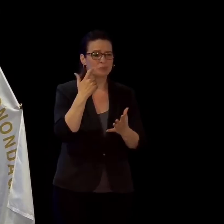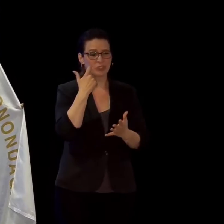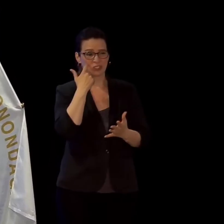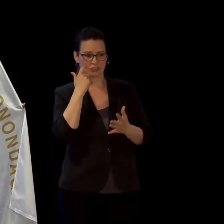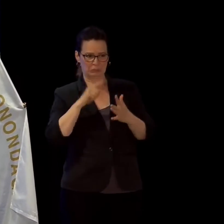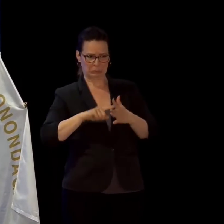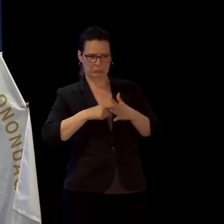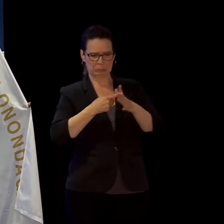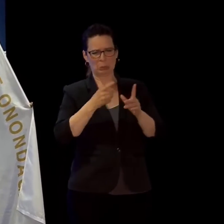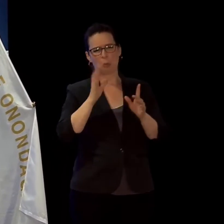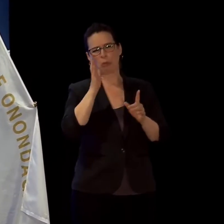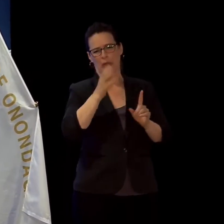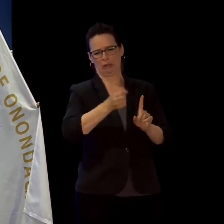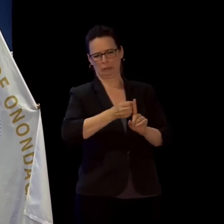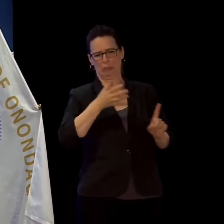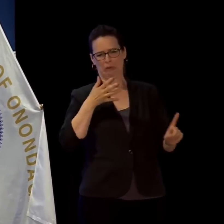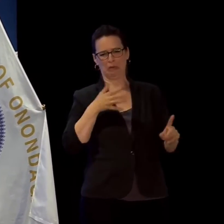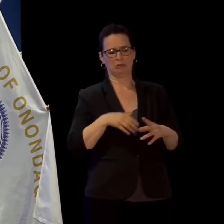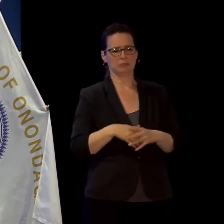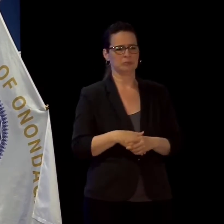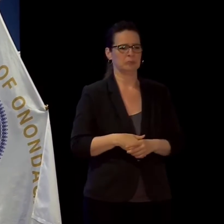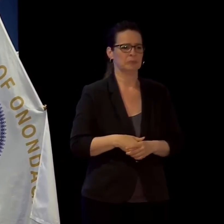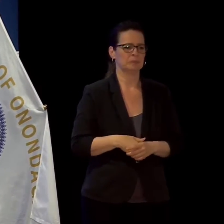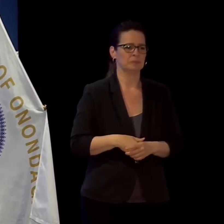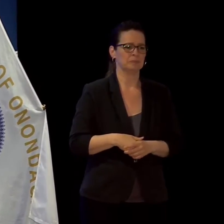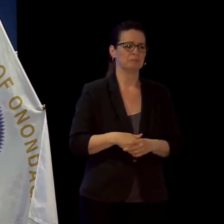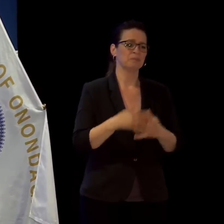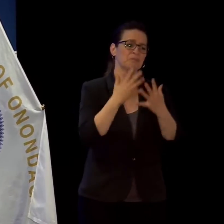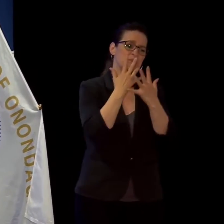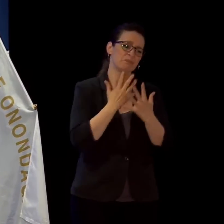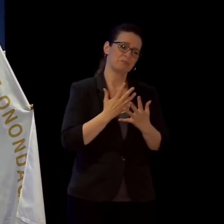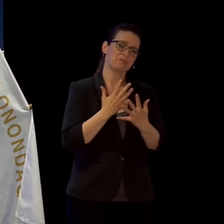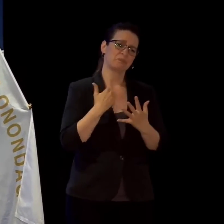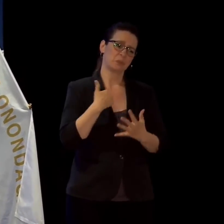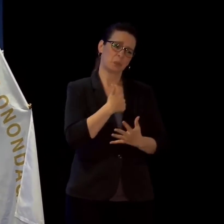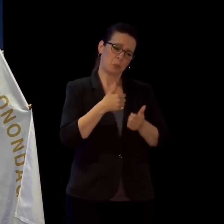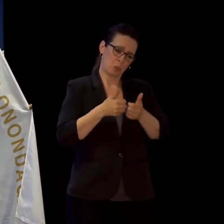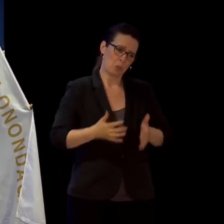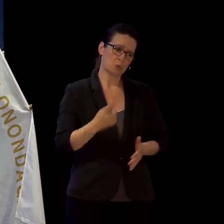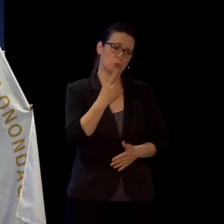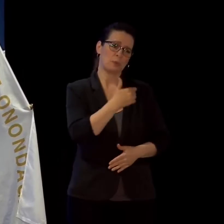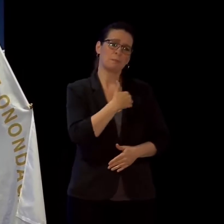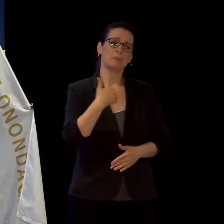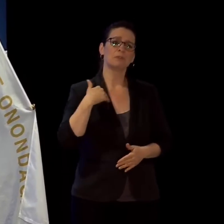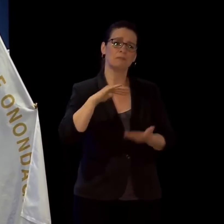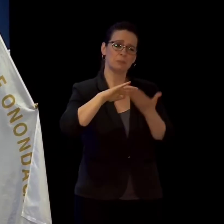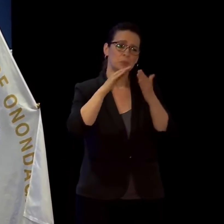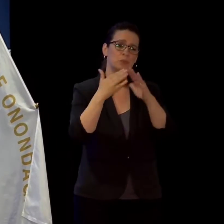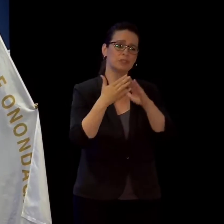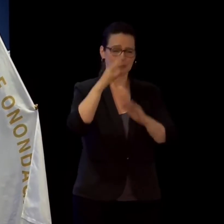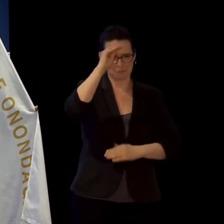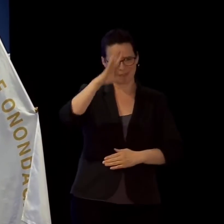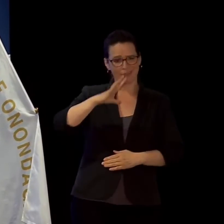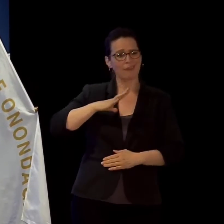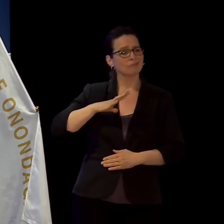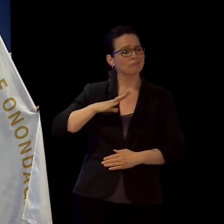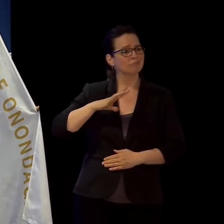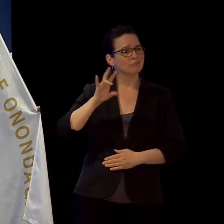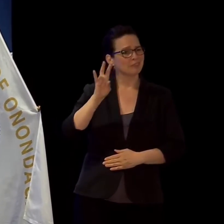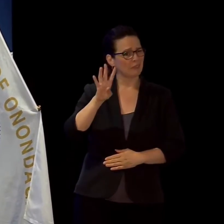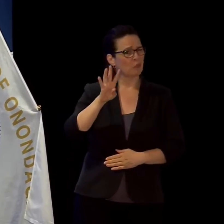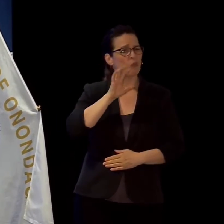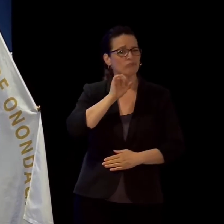questions. Sadly, we lost a member of the community yesterday. Male, 74 years of age.